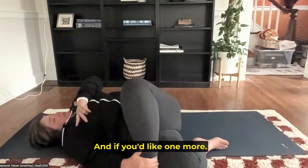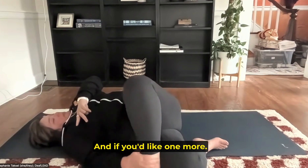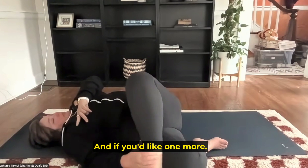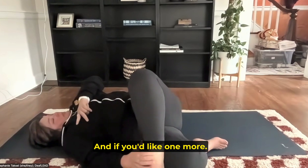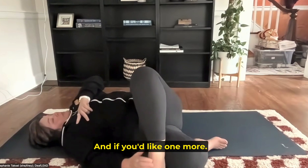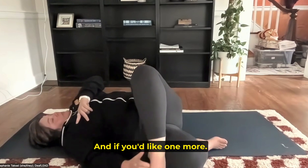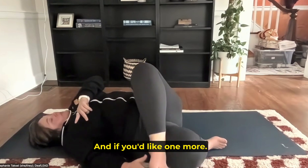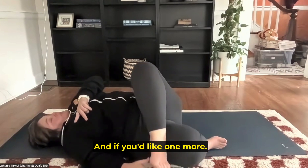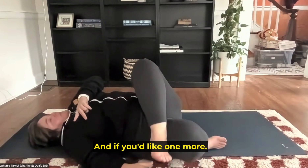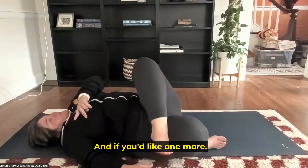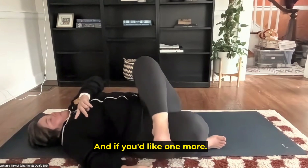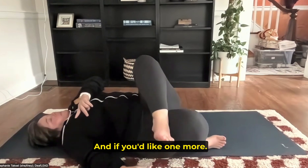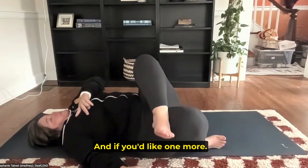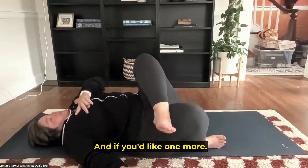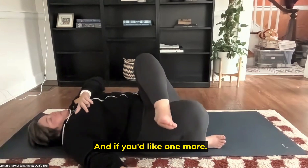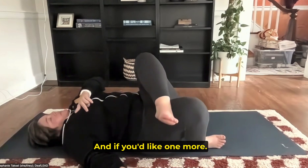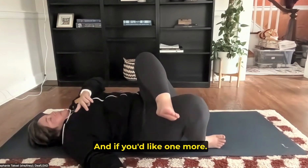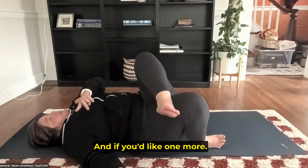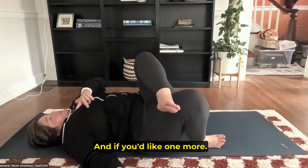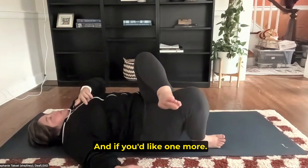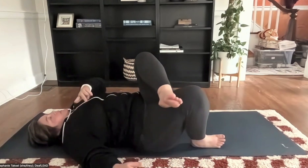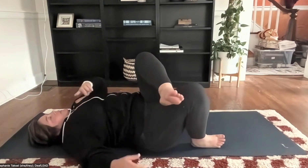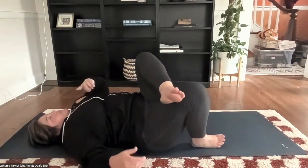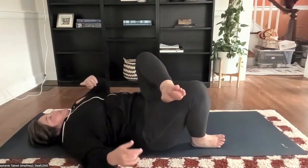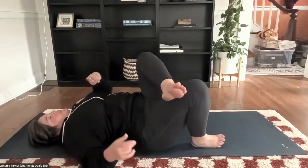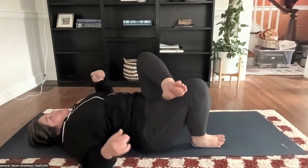And if you'd like, 1 more.